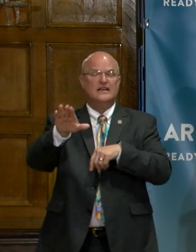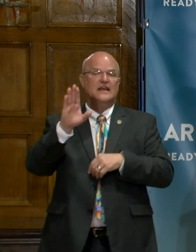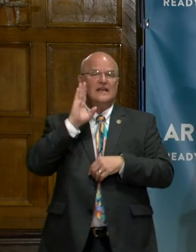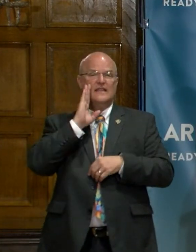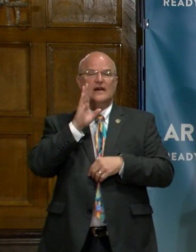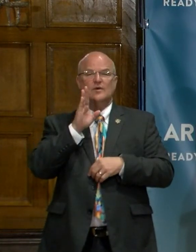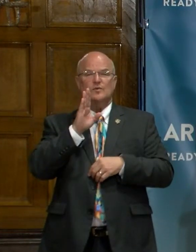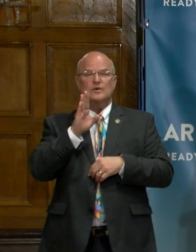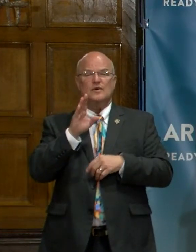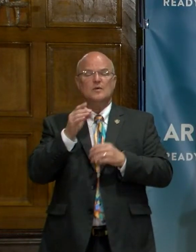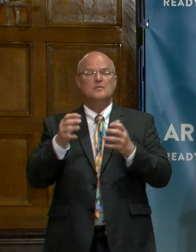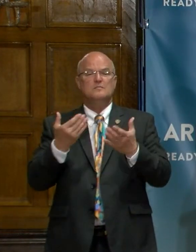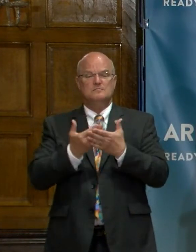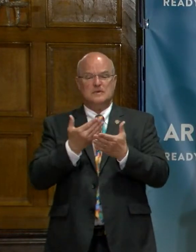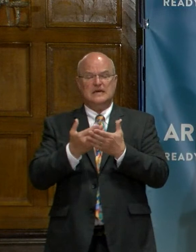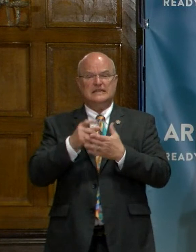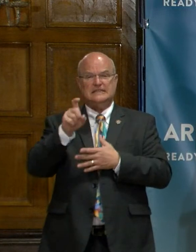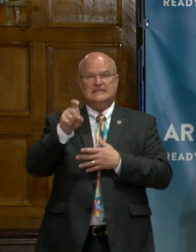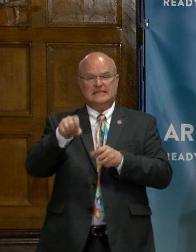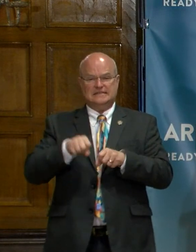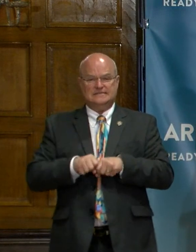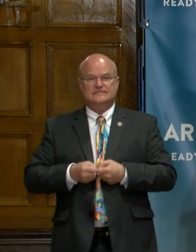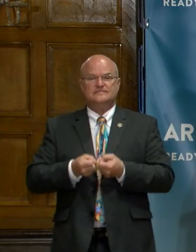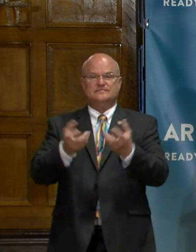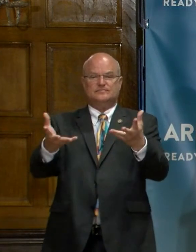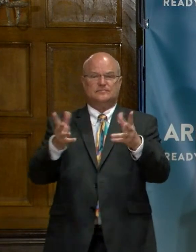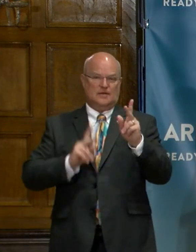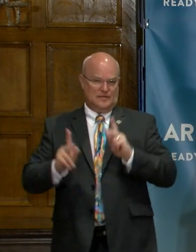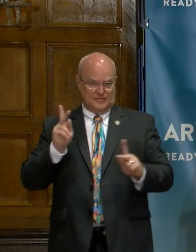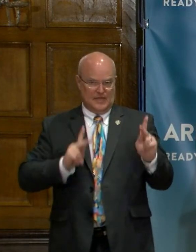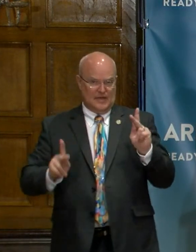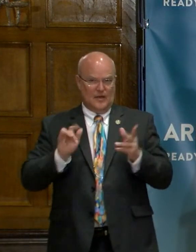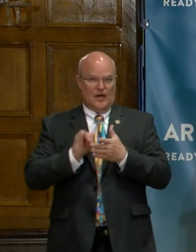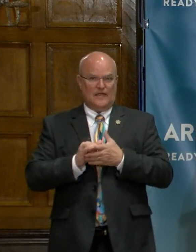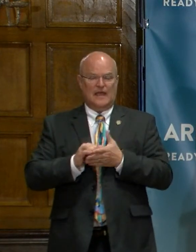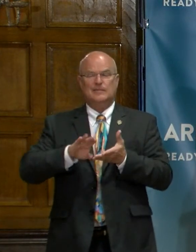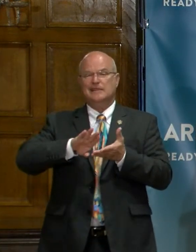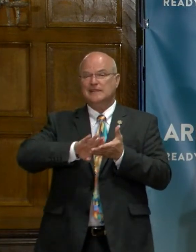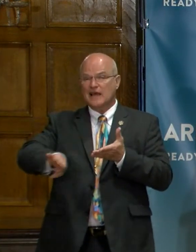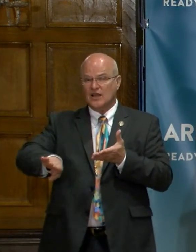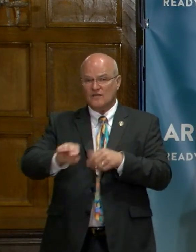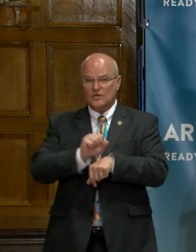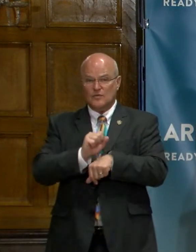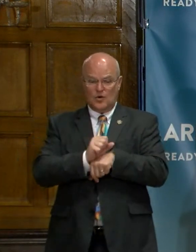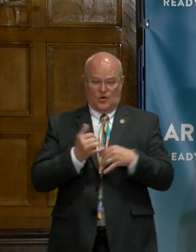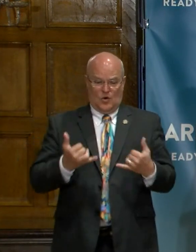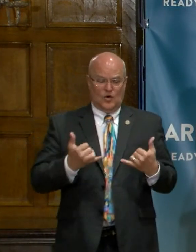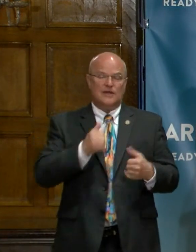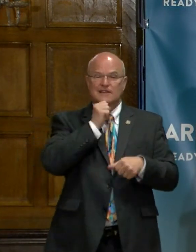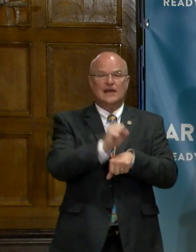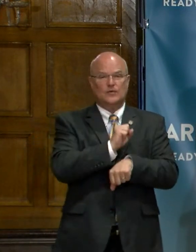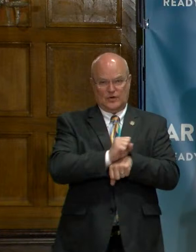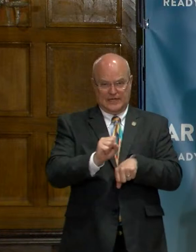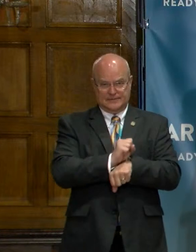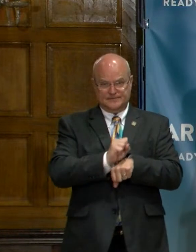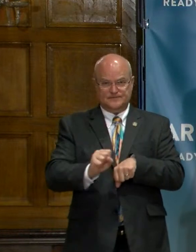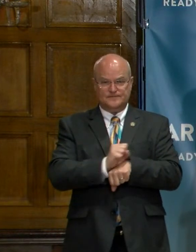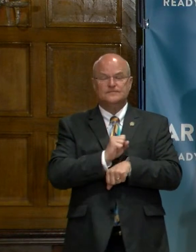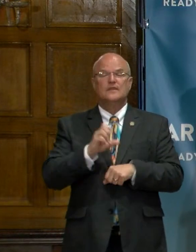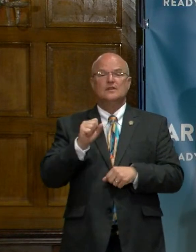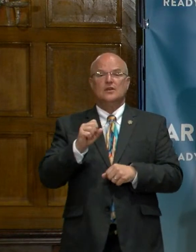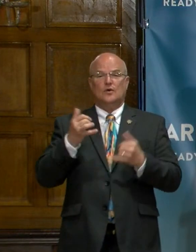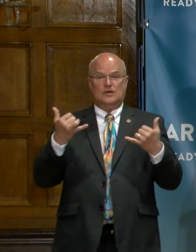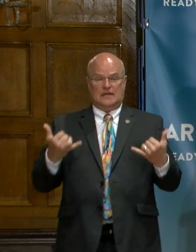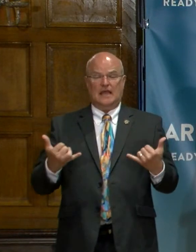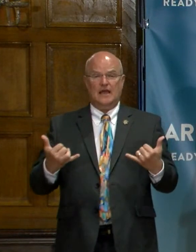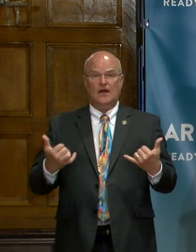will put much needed resources in individuals' pockets that have been laid off or are currently unemployed. And